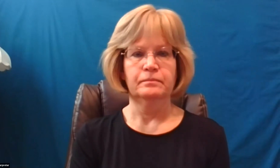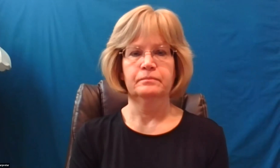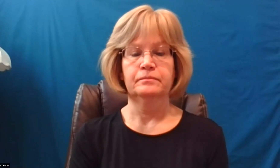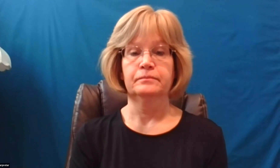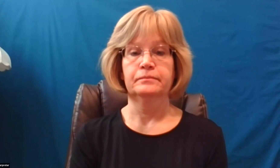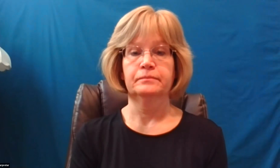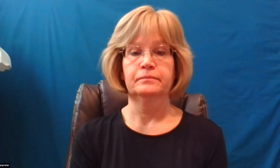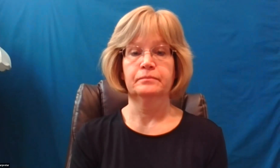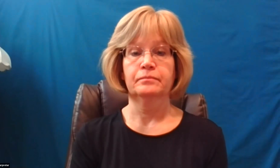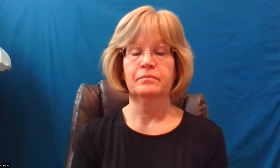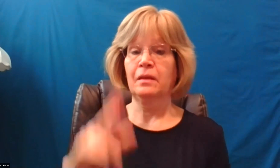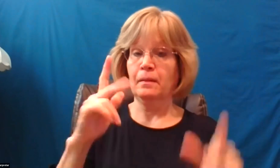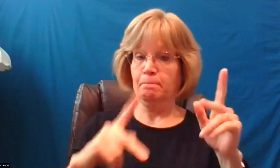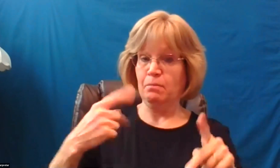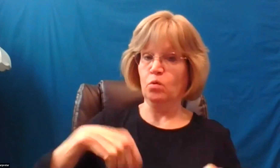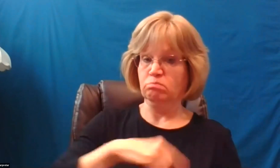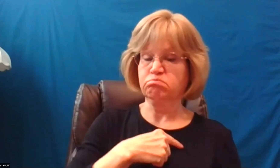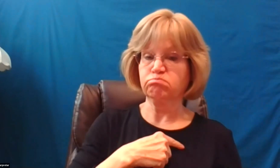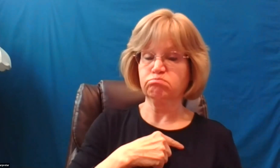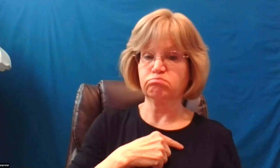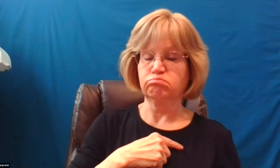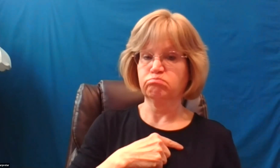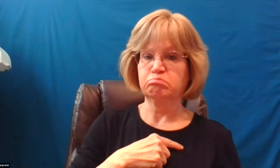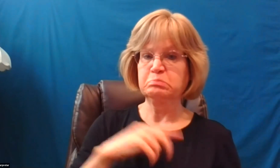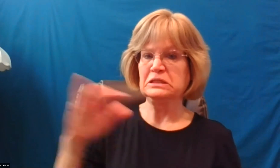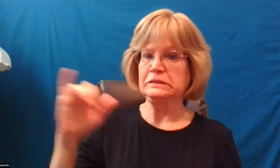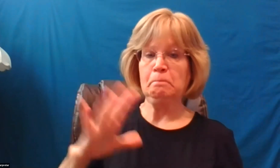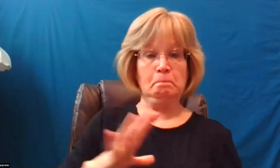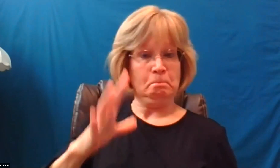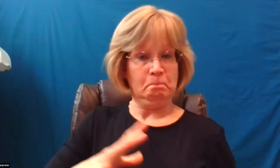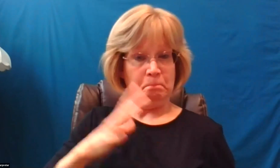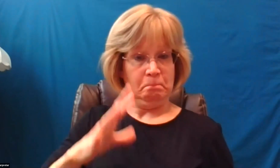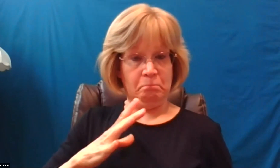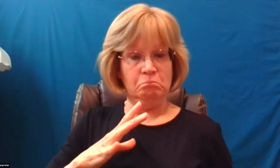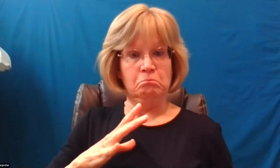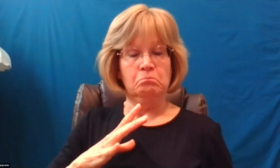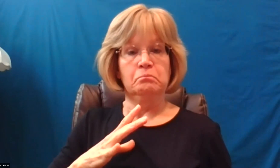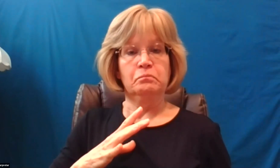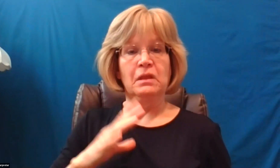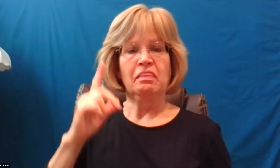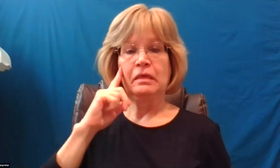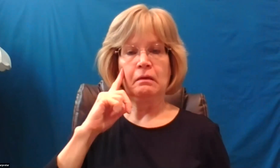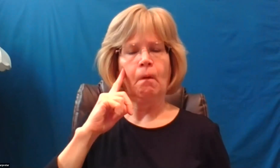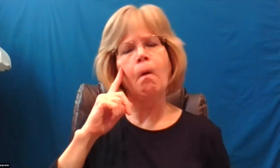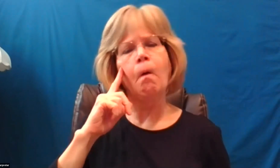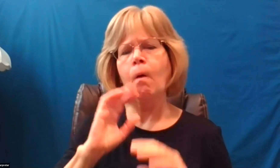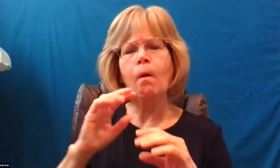Polite and courteous people that we are, we like to think that there are no stupid